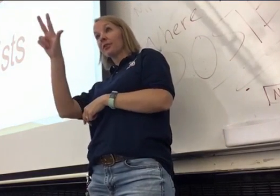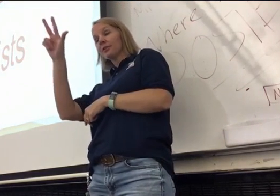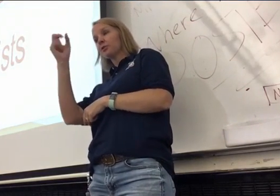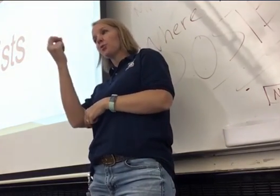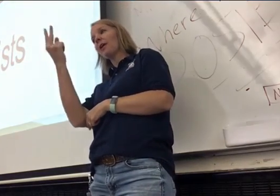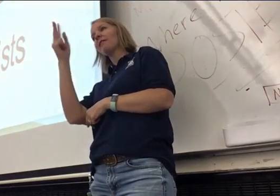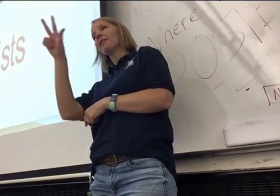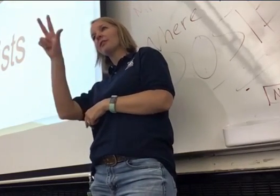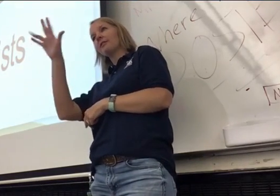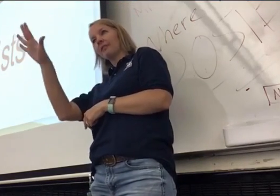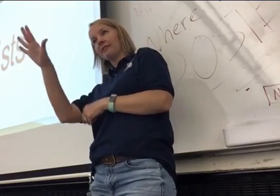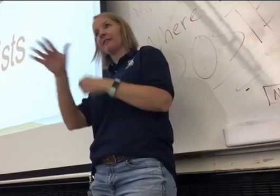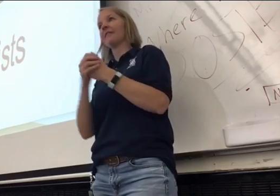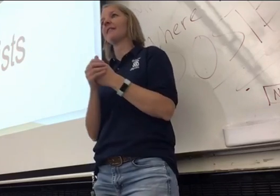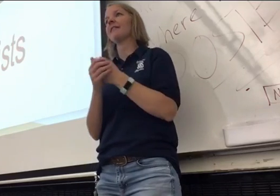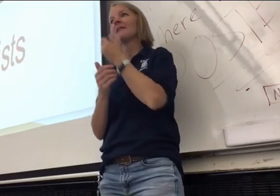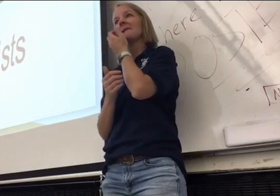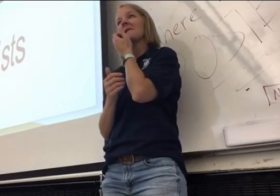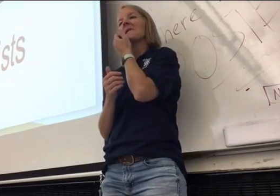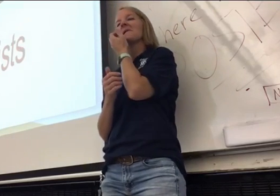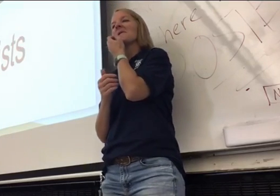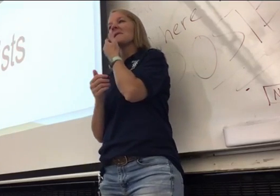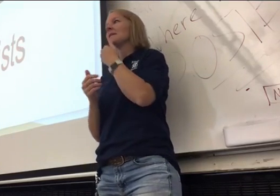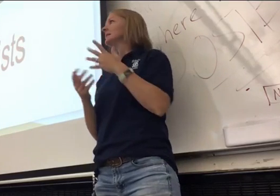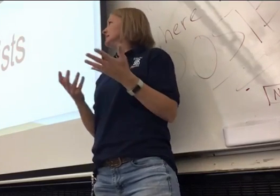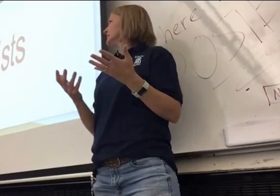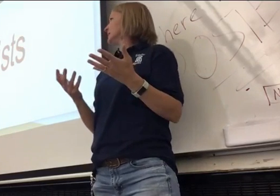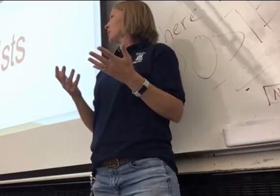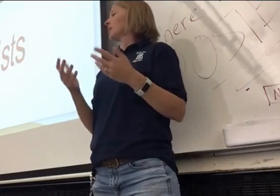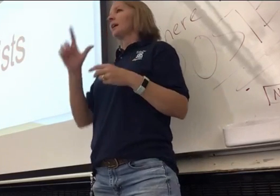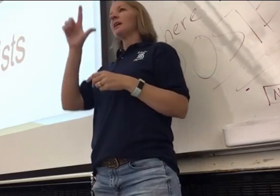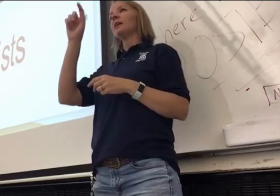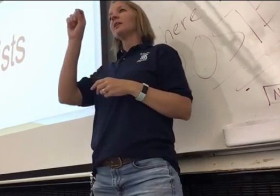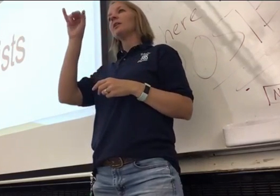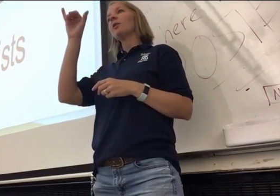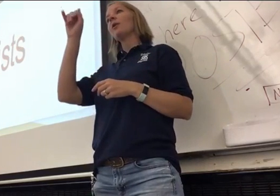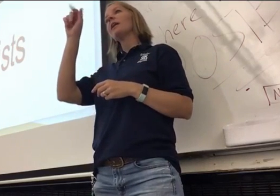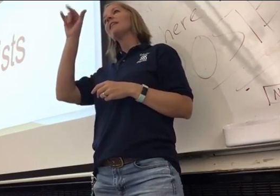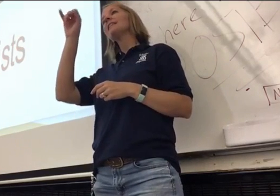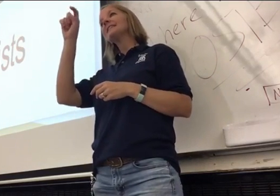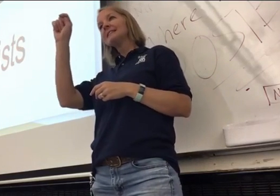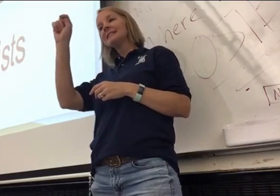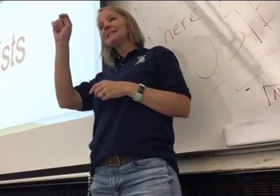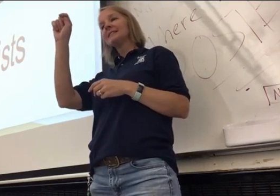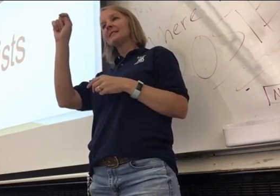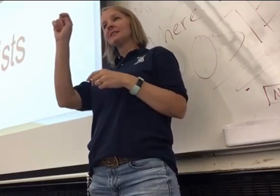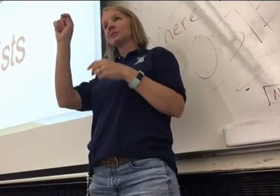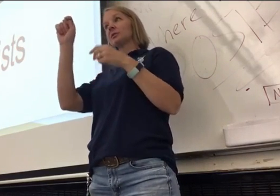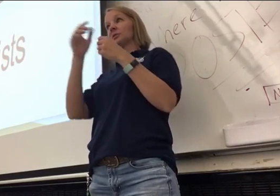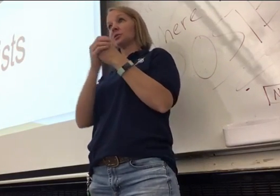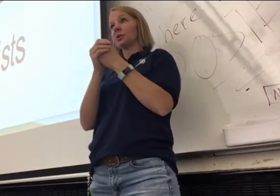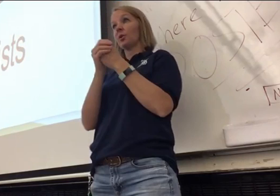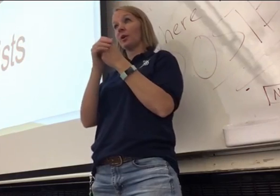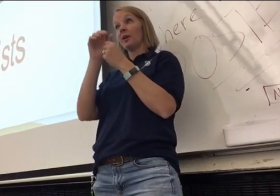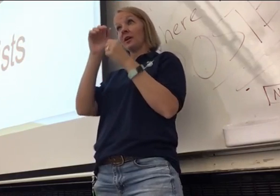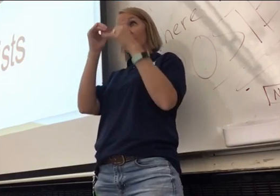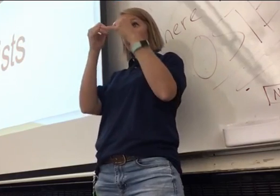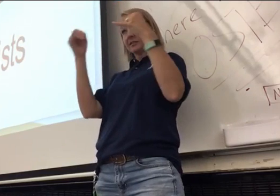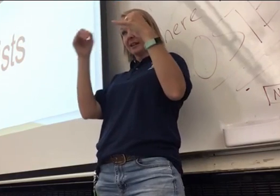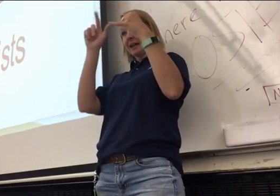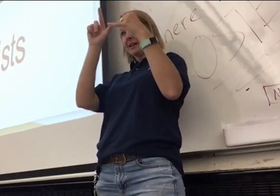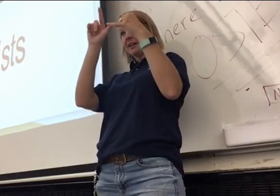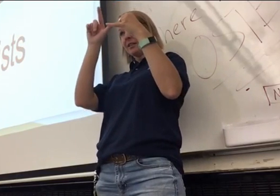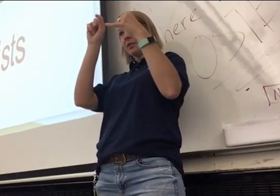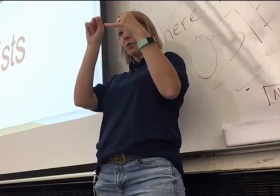35? Okay. I'm just going to do loyalists, and then we'll be done. I would do a line in between